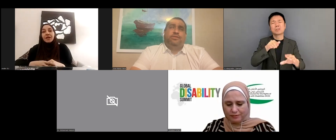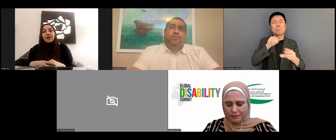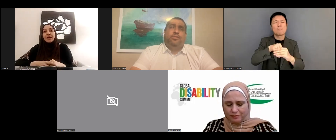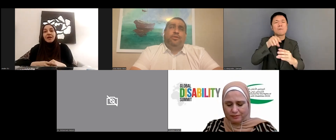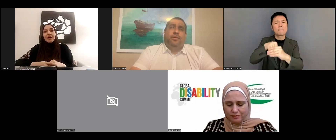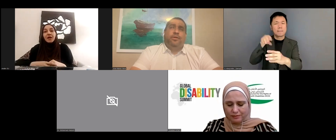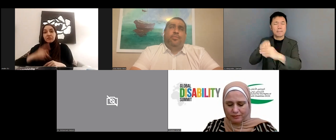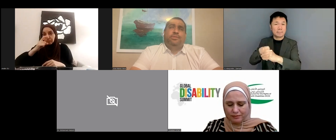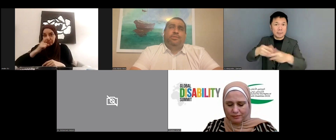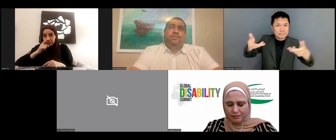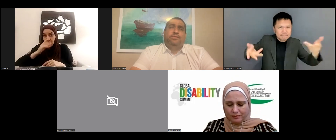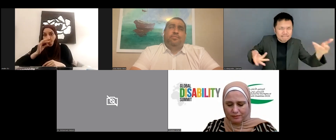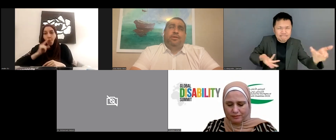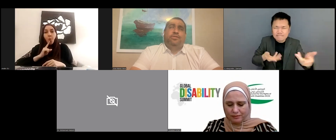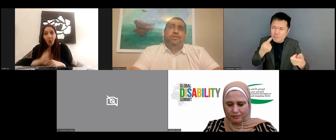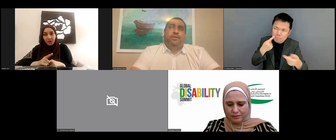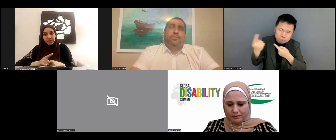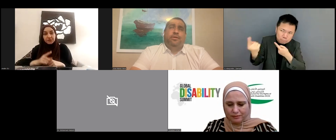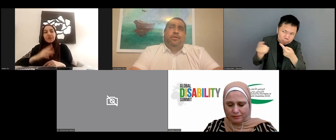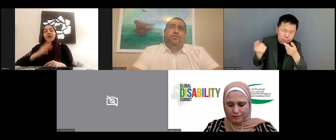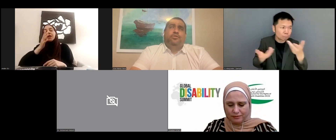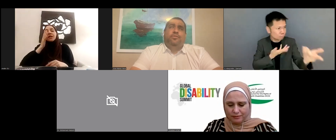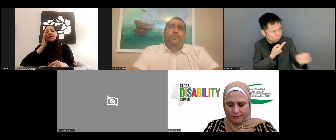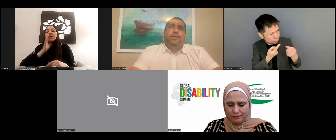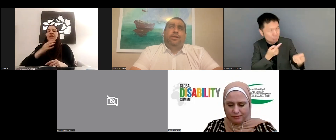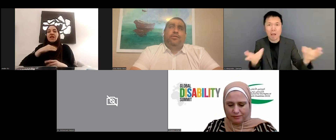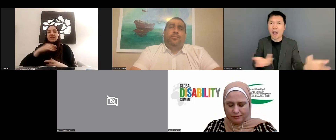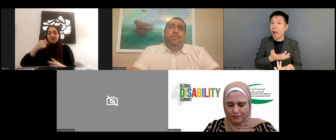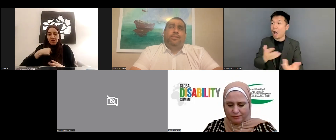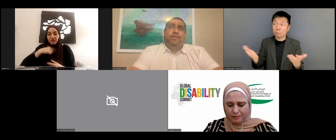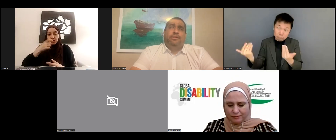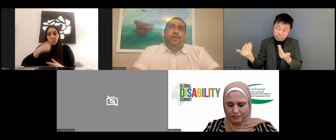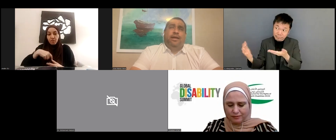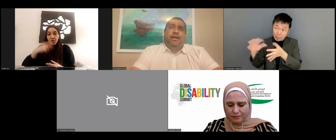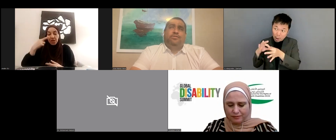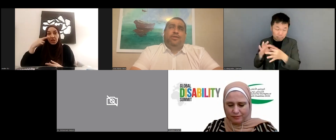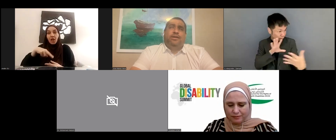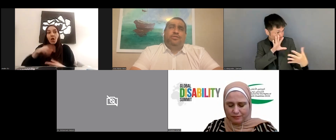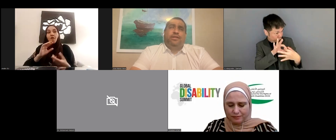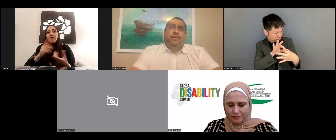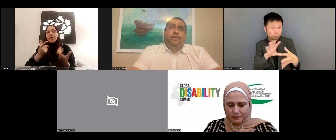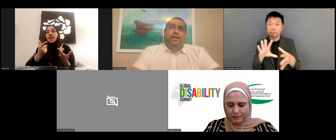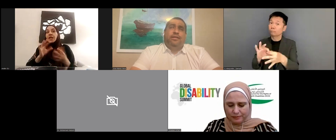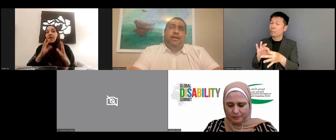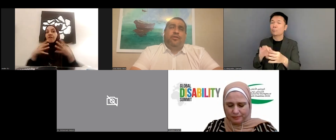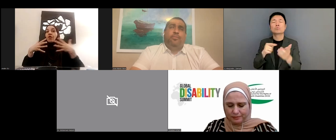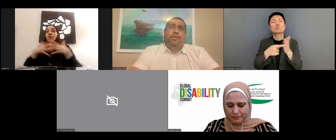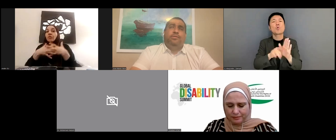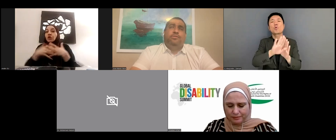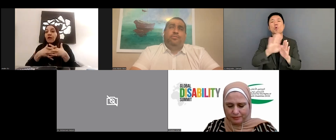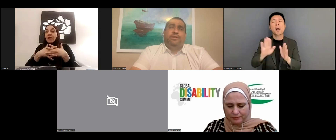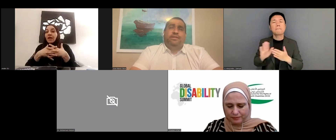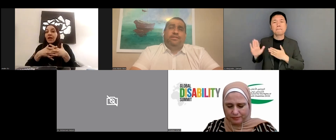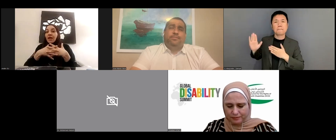to explore possibilities of partnership, to formulate a commitment, and to actually get a